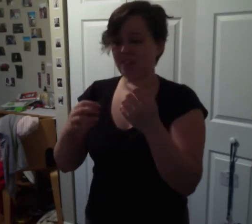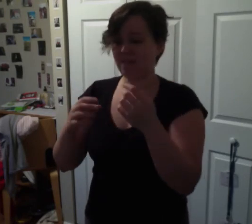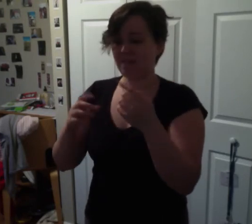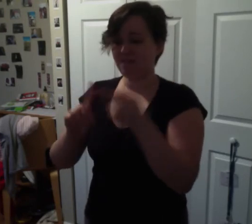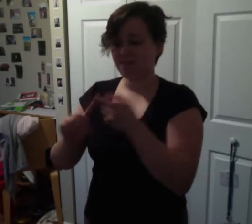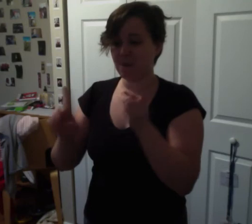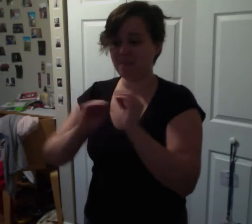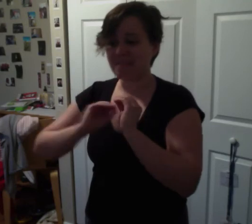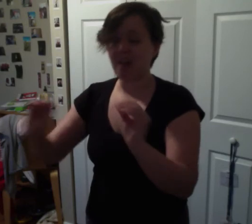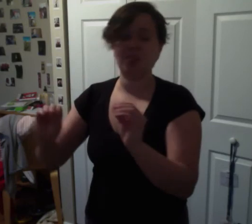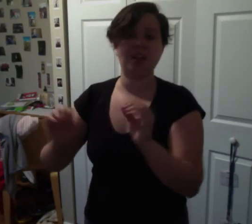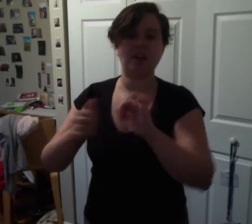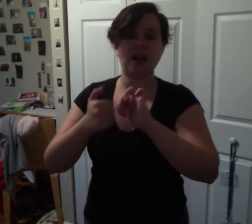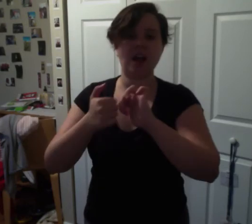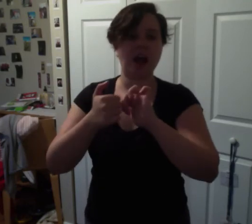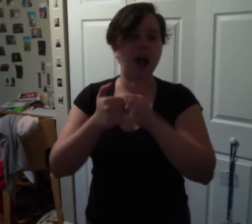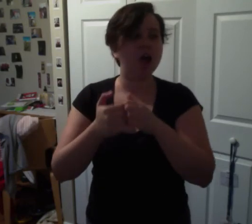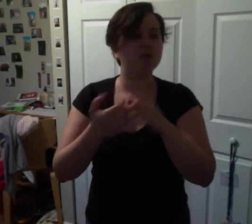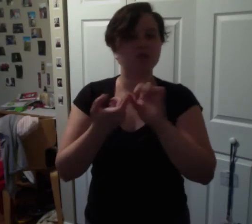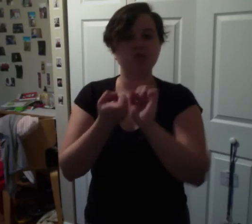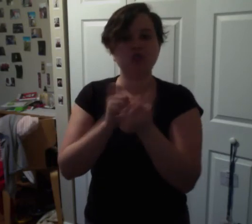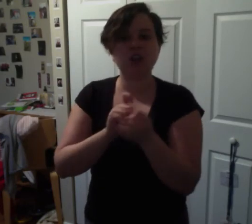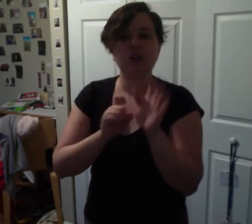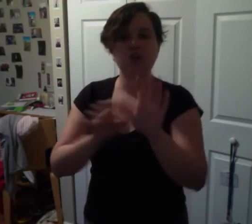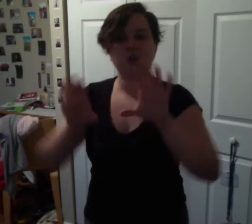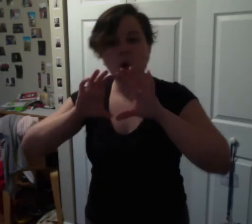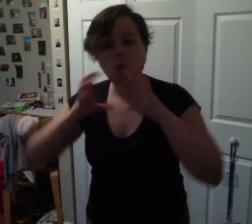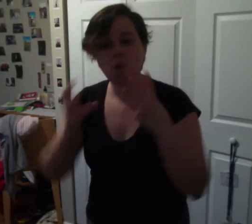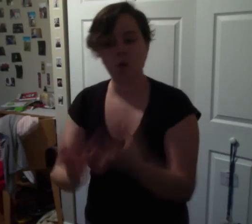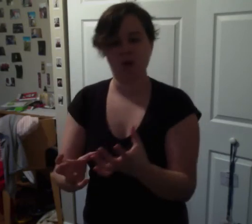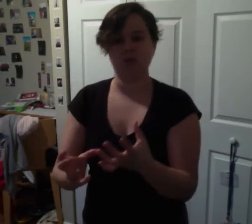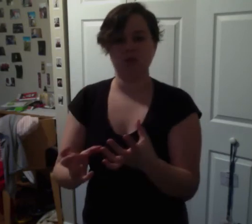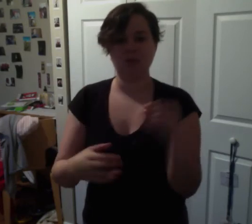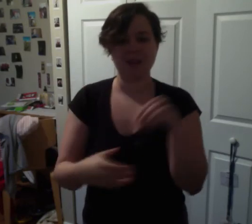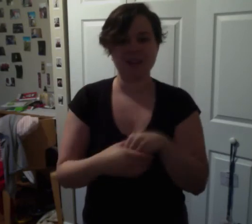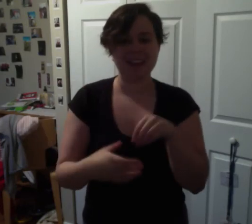or at your block or at the scale of the city. Thank you so much.